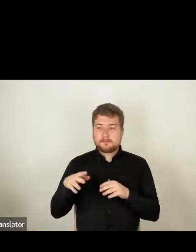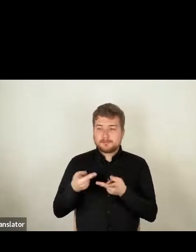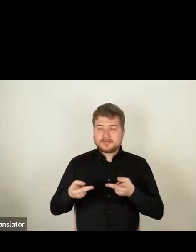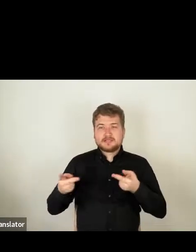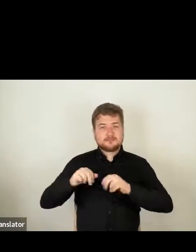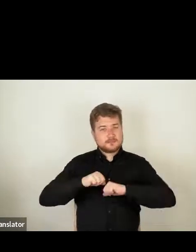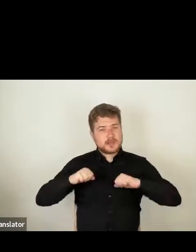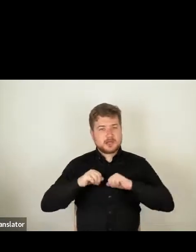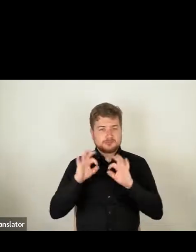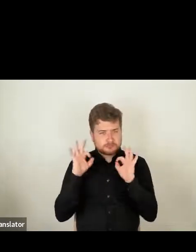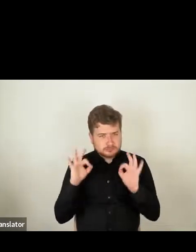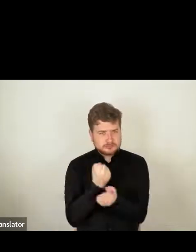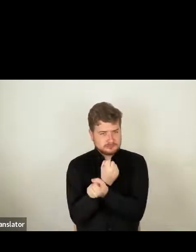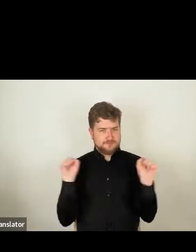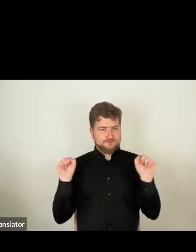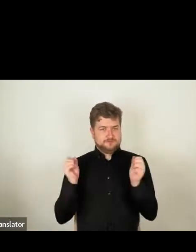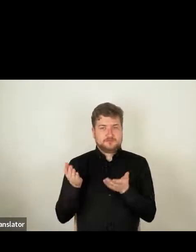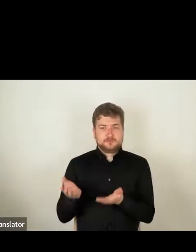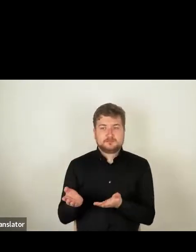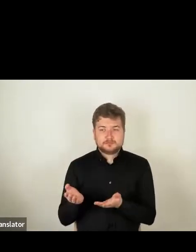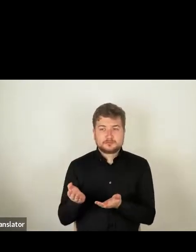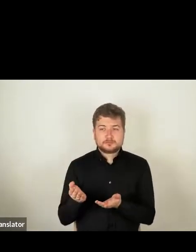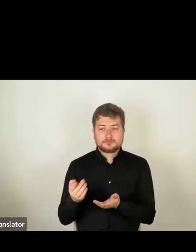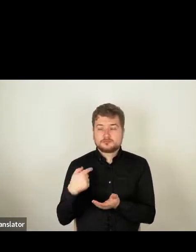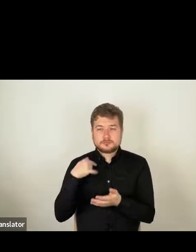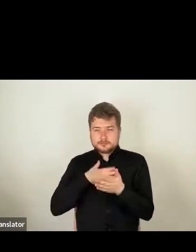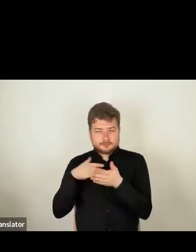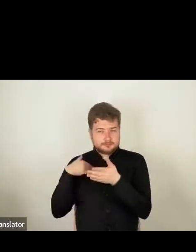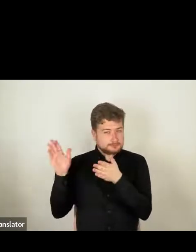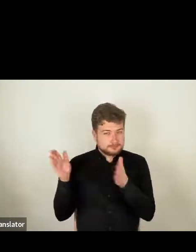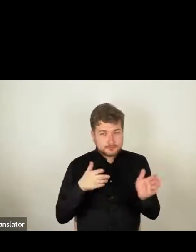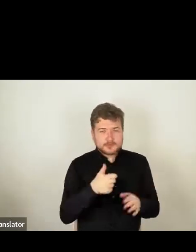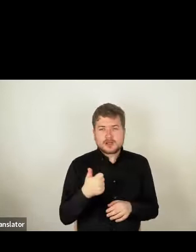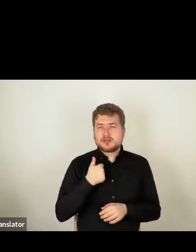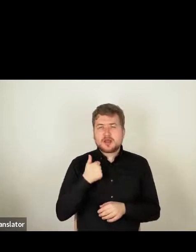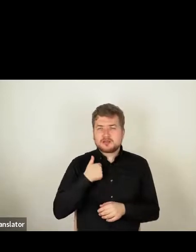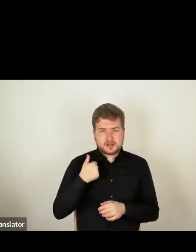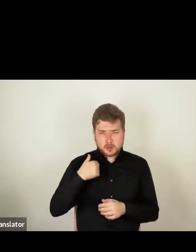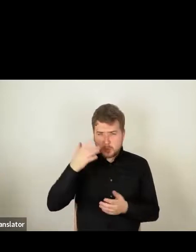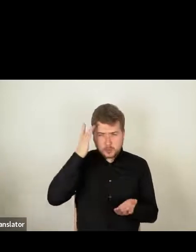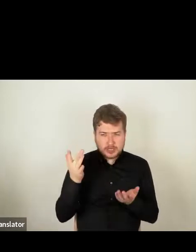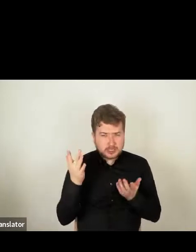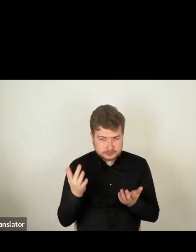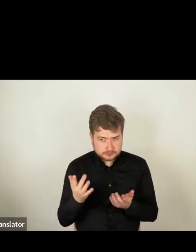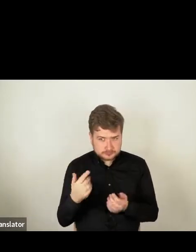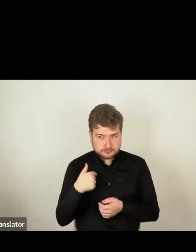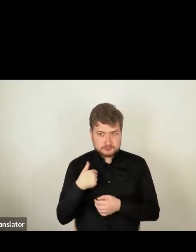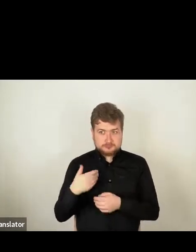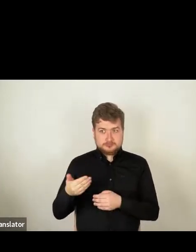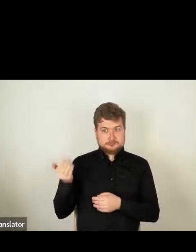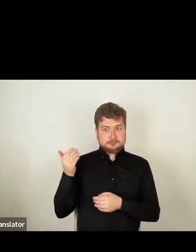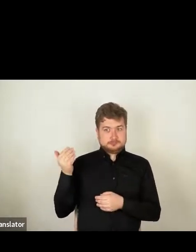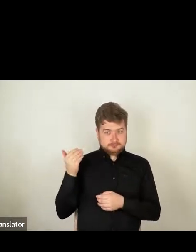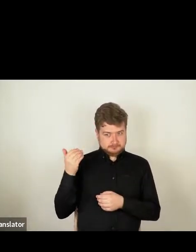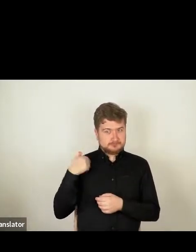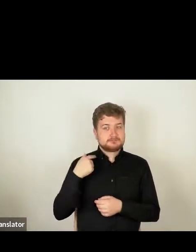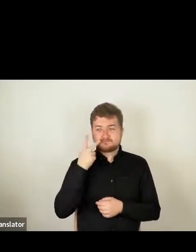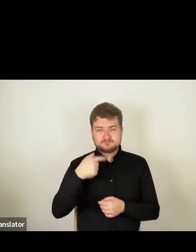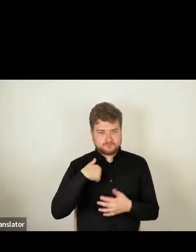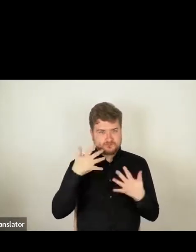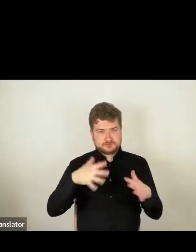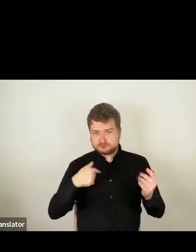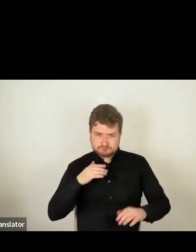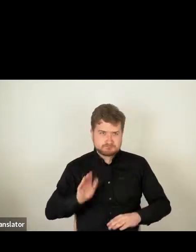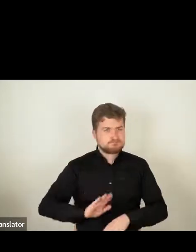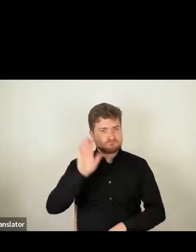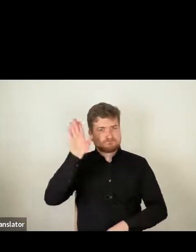In fact, I just wanted to jump to Canada, because recently we have seen this threat and we have acted against it, in that the parliament itself